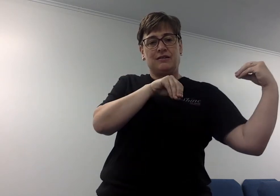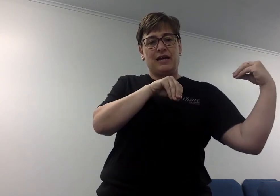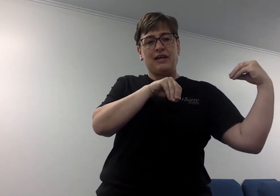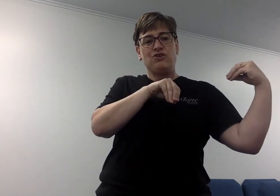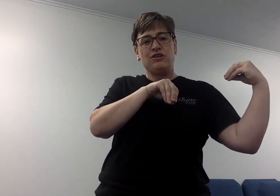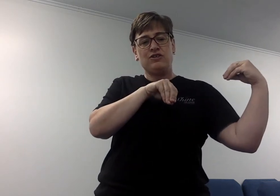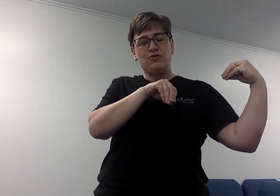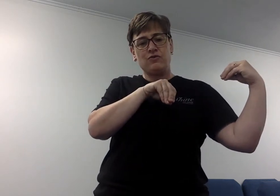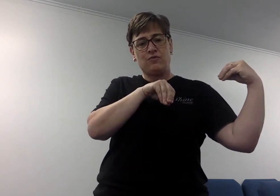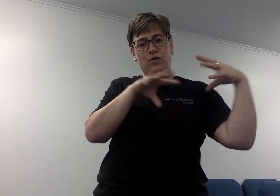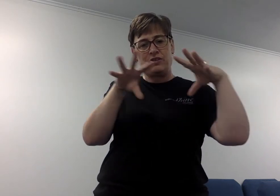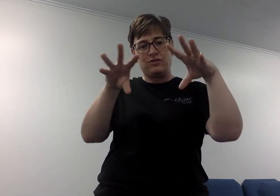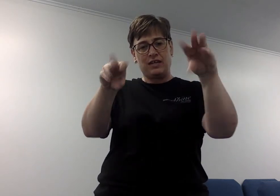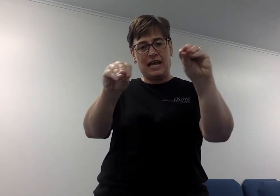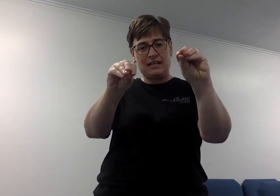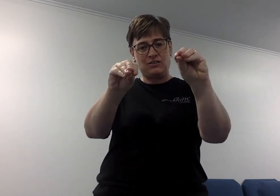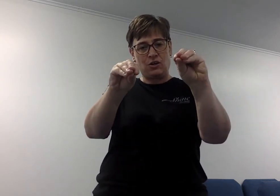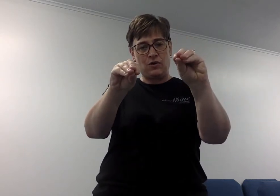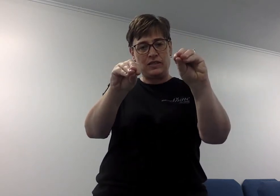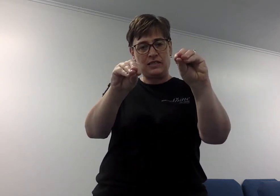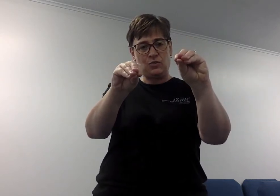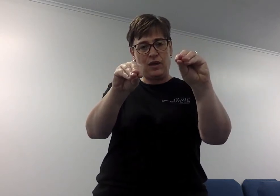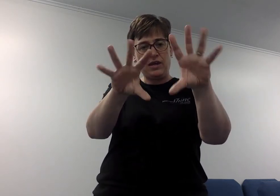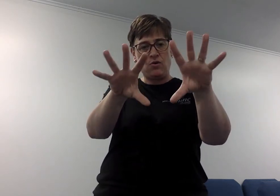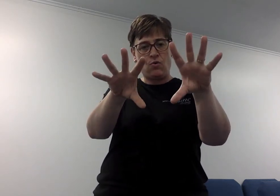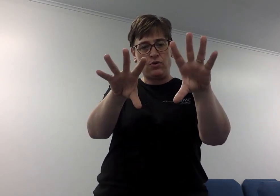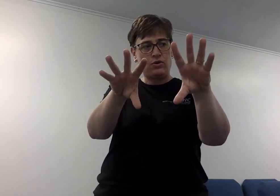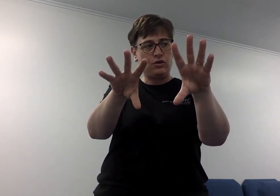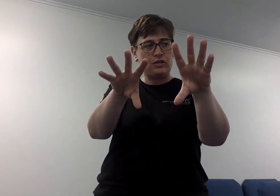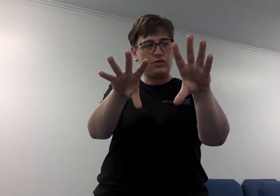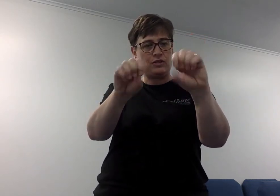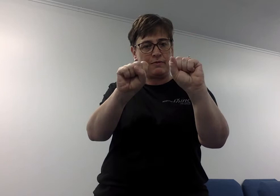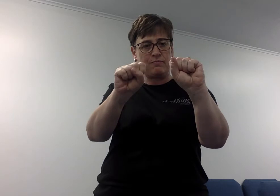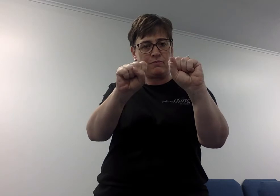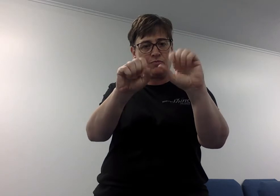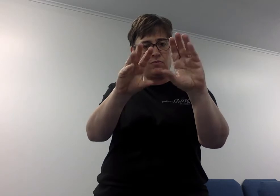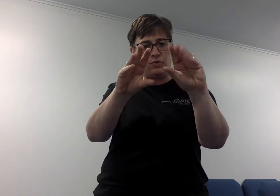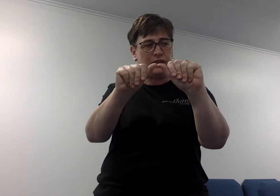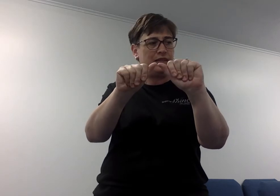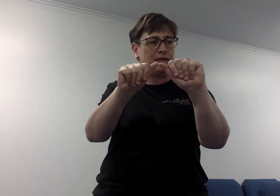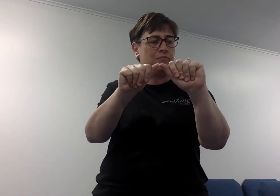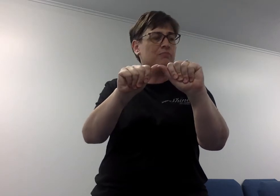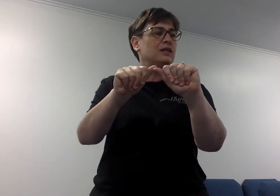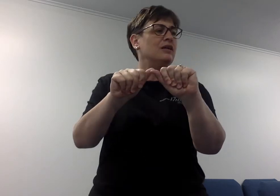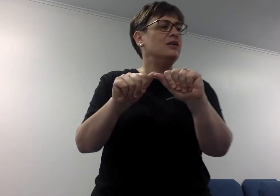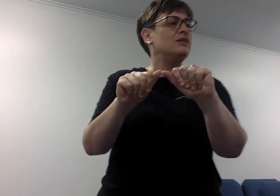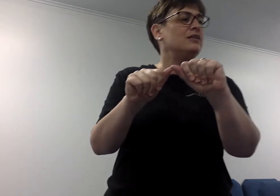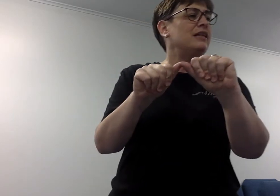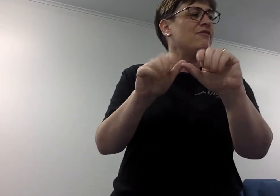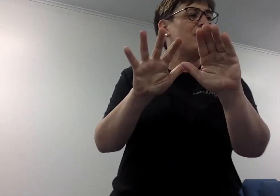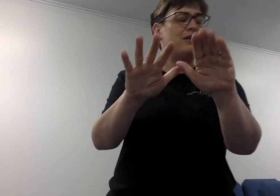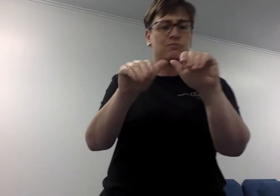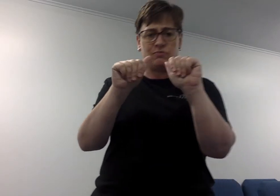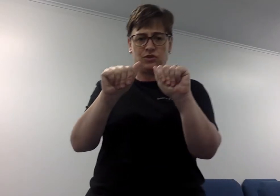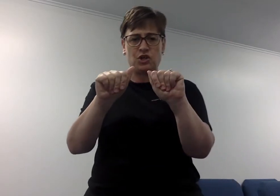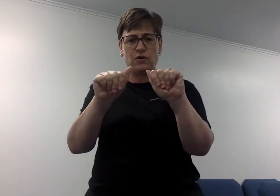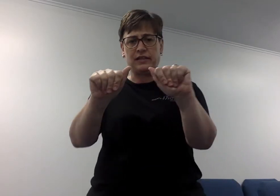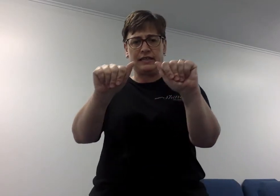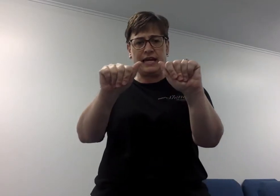And you can do it with hands going this way, or you can do them with them. They've got them showing like they end